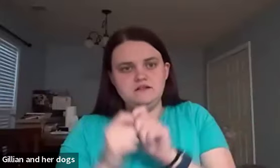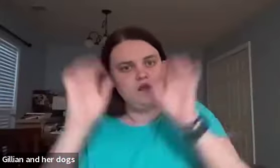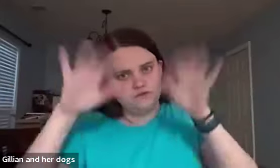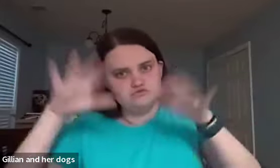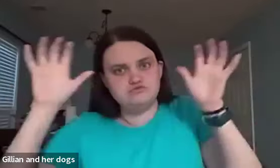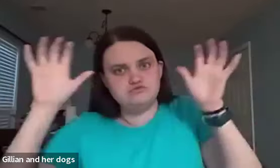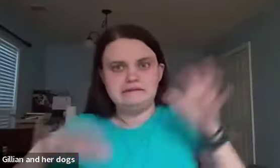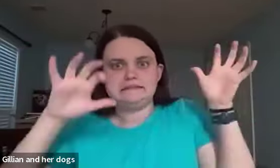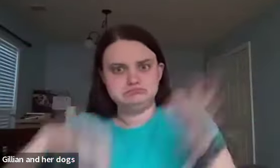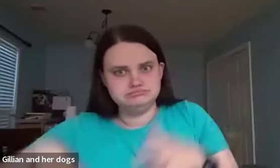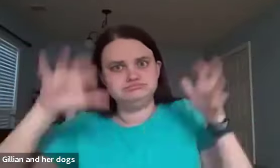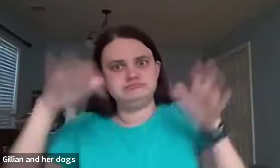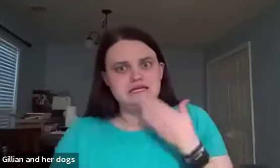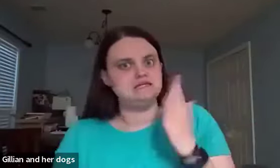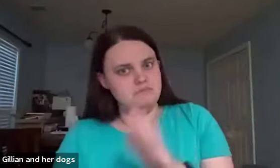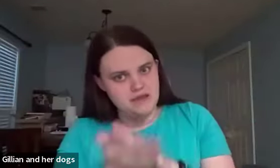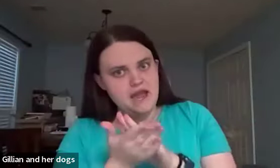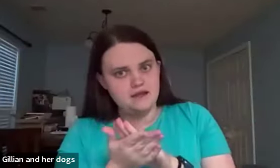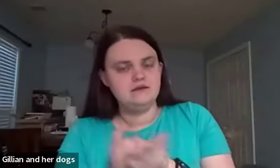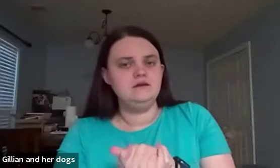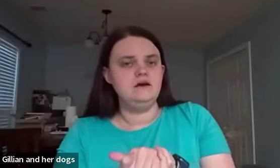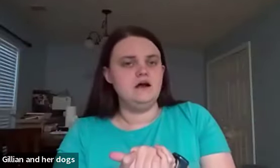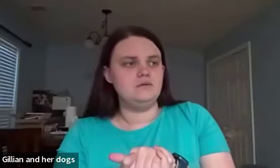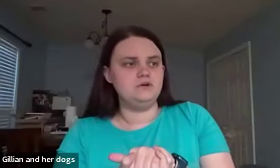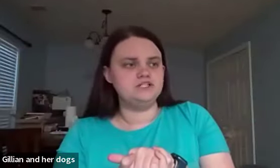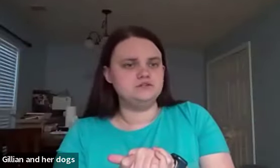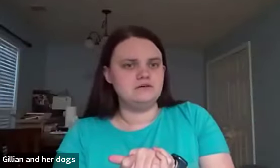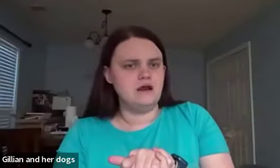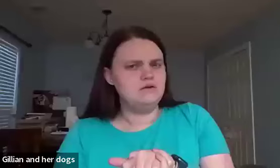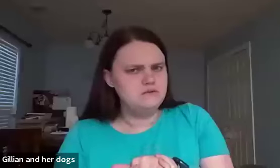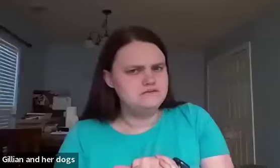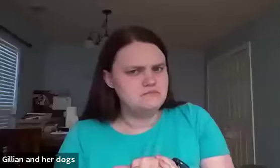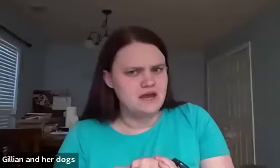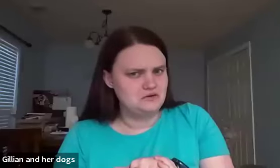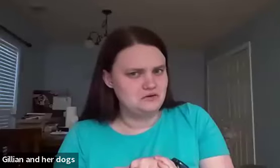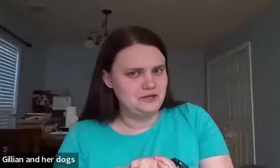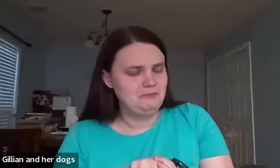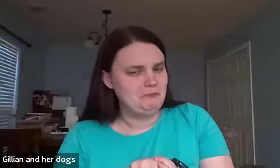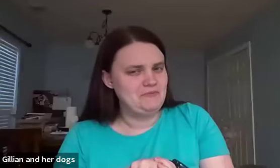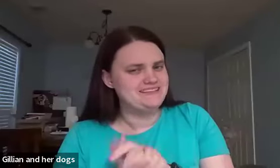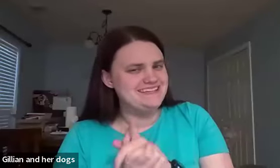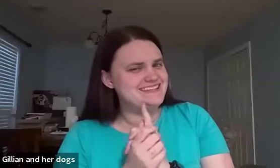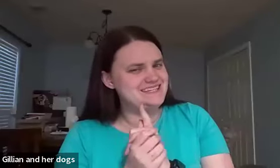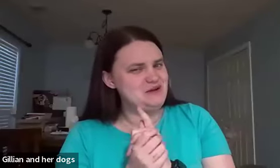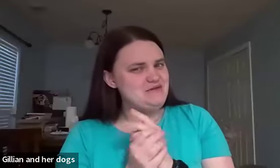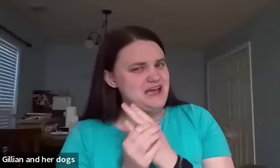specific, like, oh, it's raining, like it's bad. Yeah. Which I don't think we've done bad or good. See, this is why we